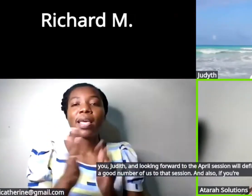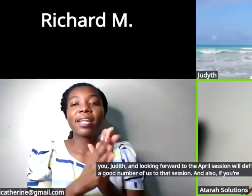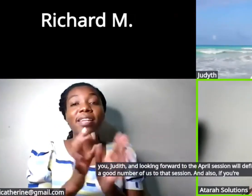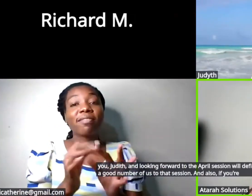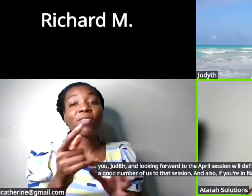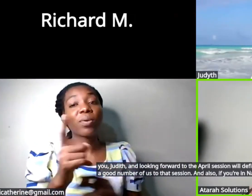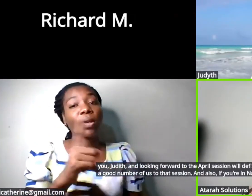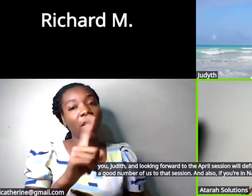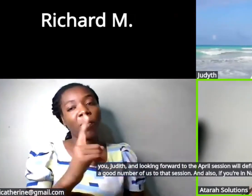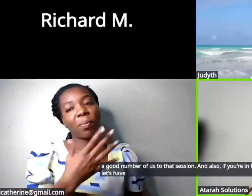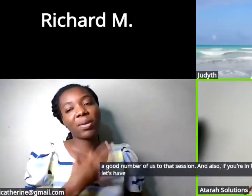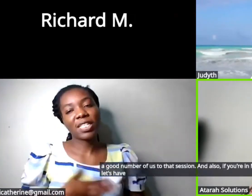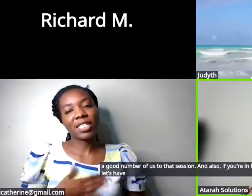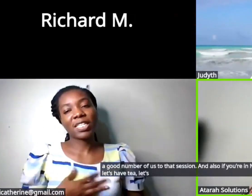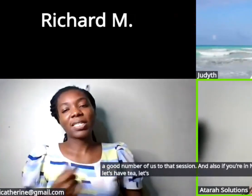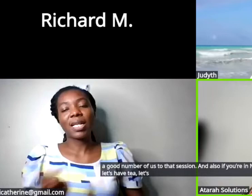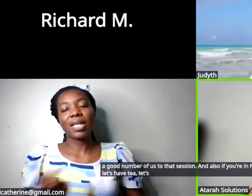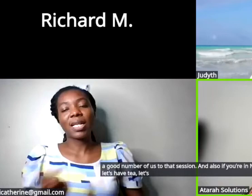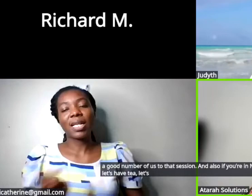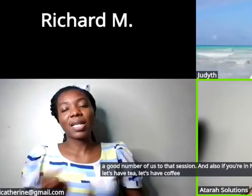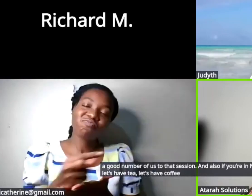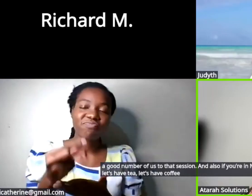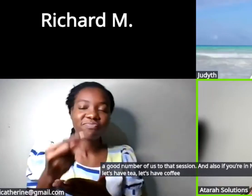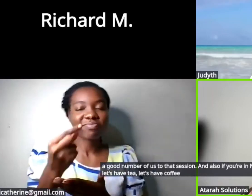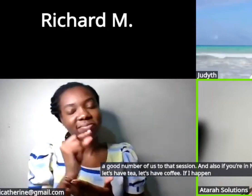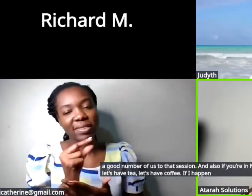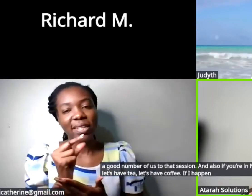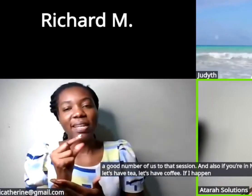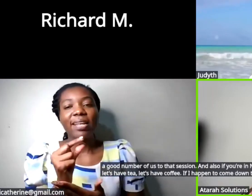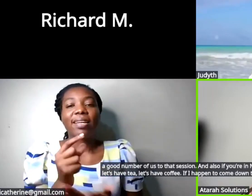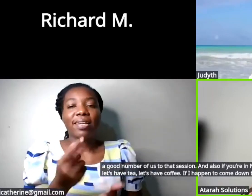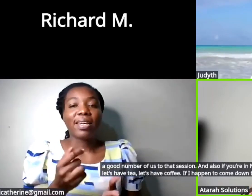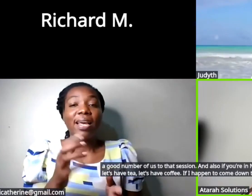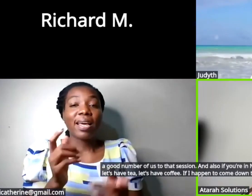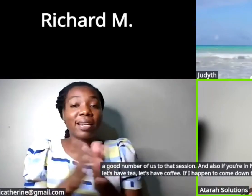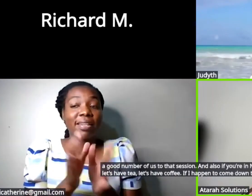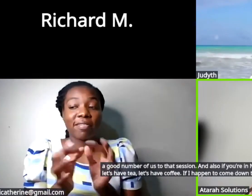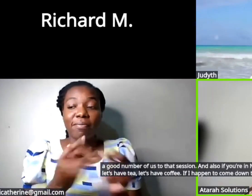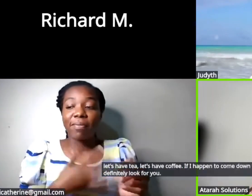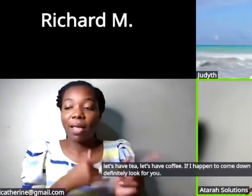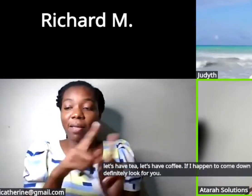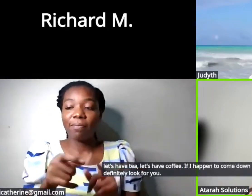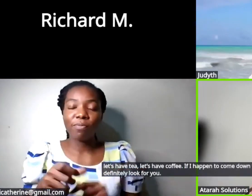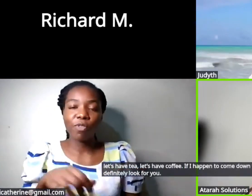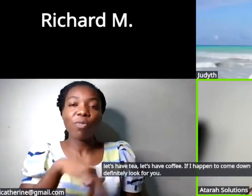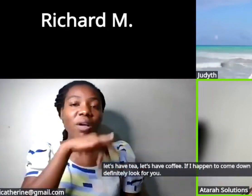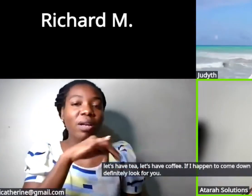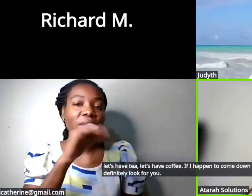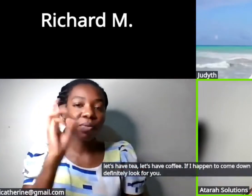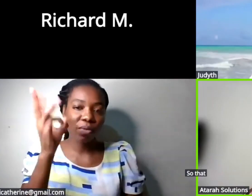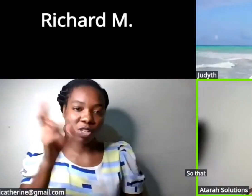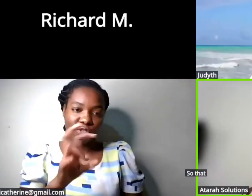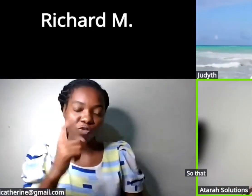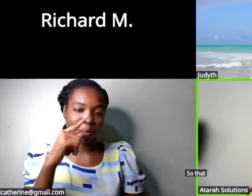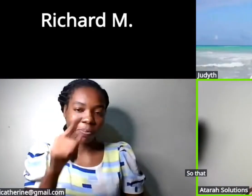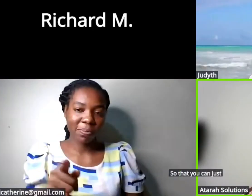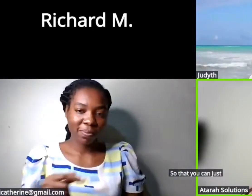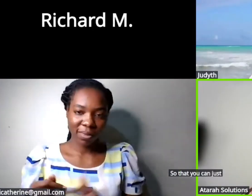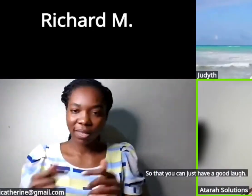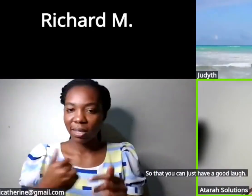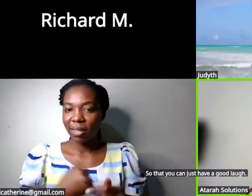have tea, let's have coffee. If I happen to come down to Uganda, I'll definitely look for you so that we can just have a good